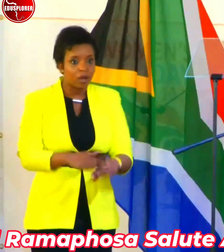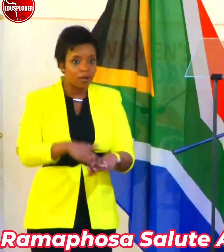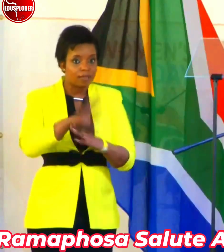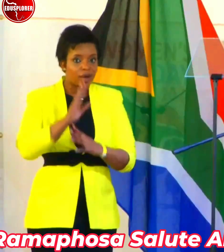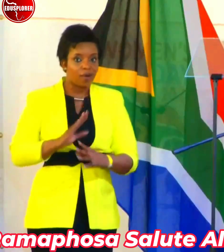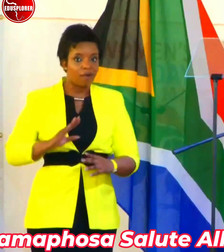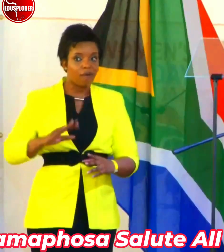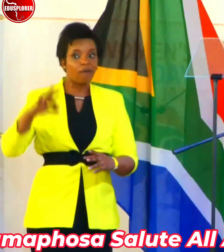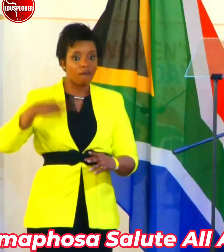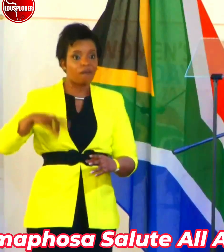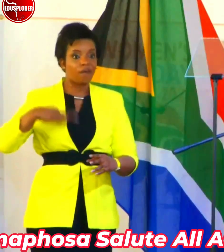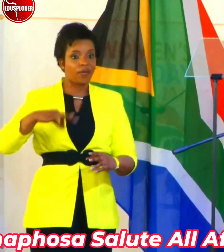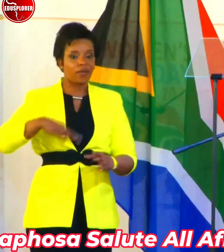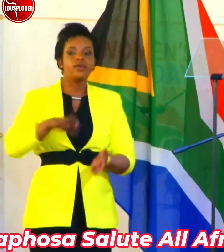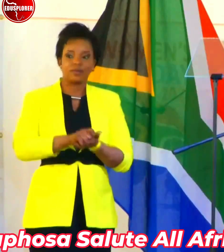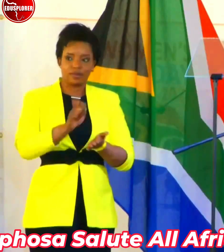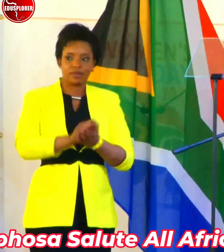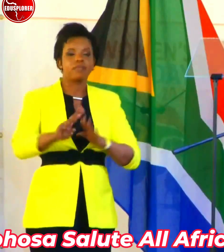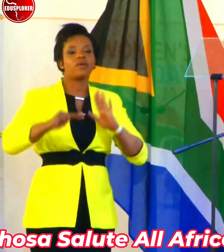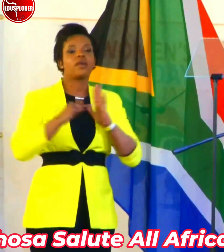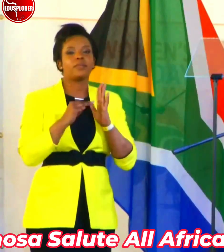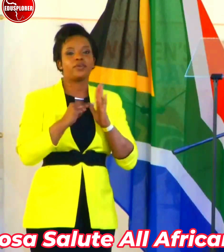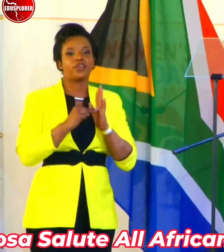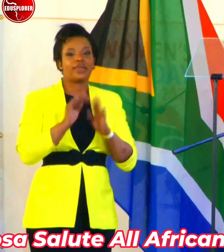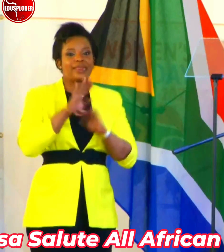for matric than males.